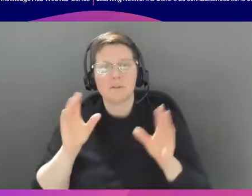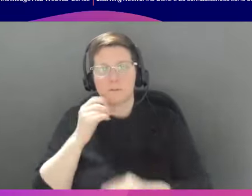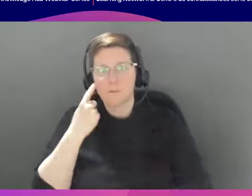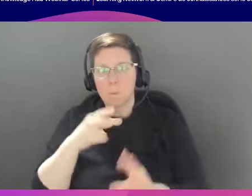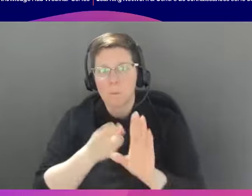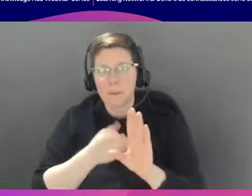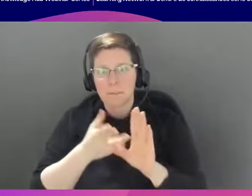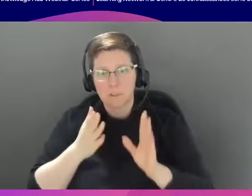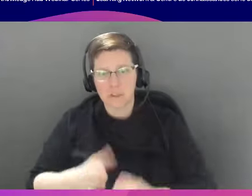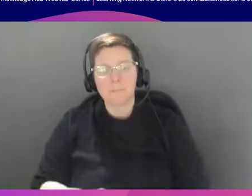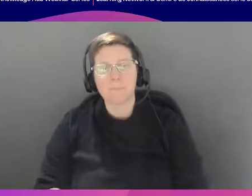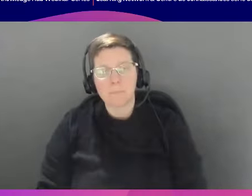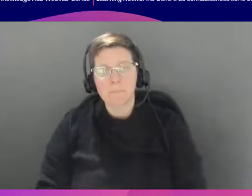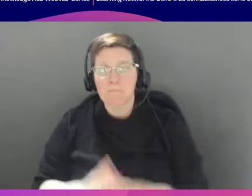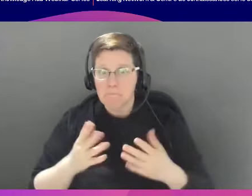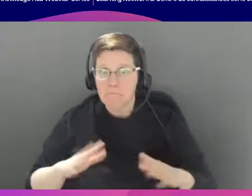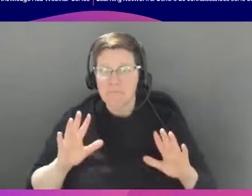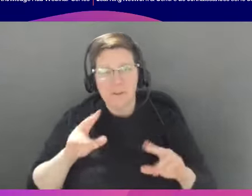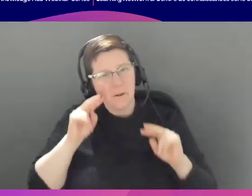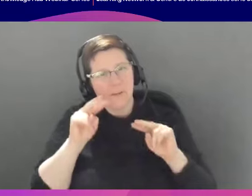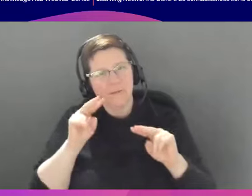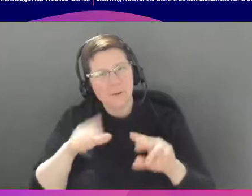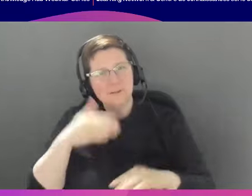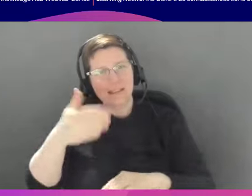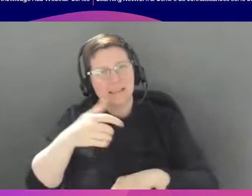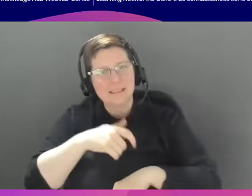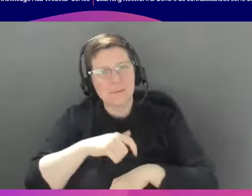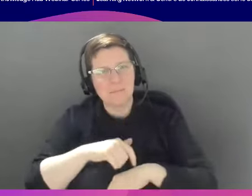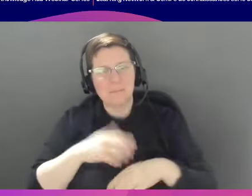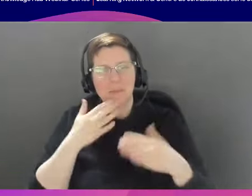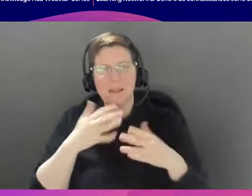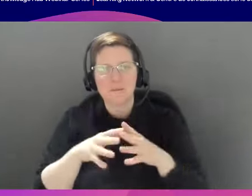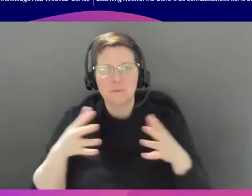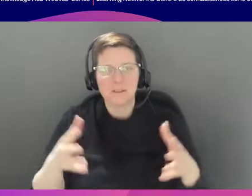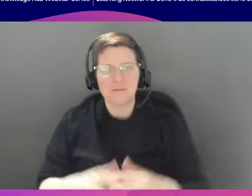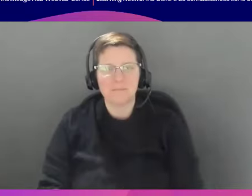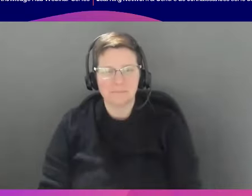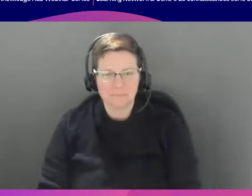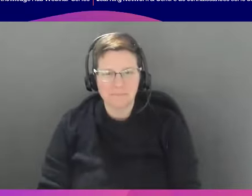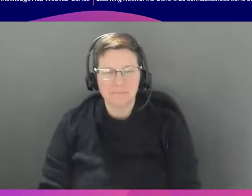And otherwise, we look forward to seeing you all at the next webinar. Thank you so much.